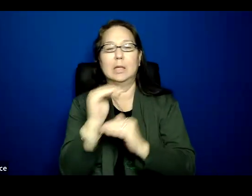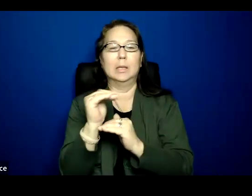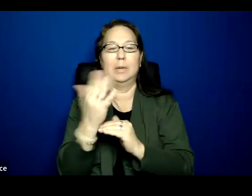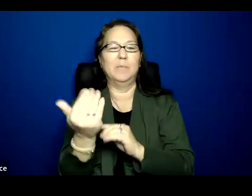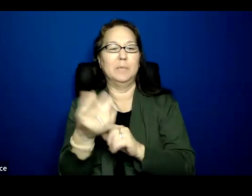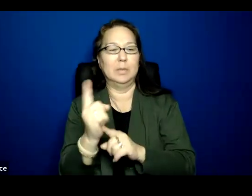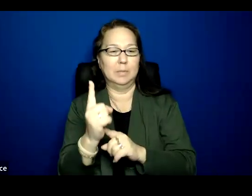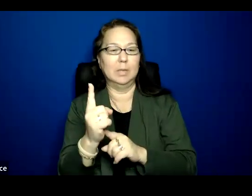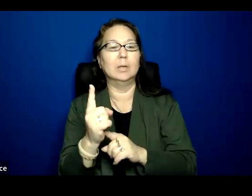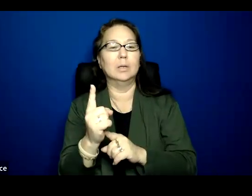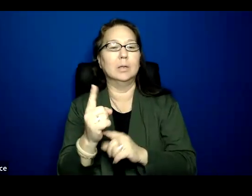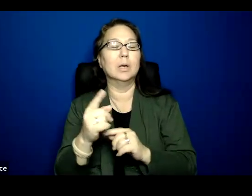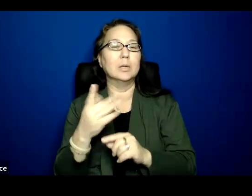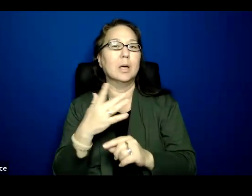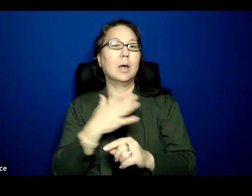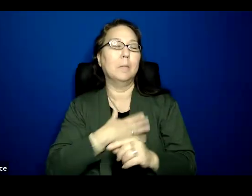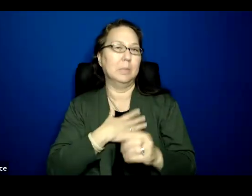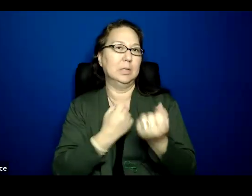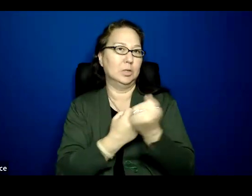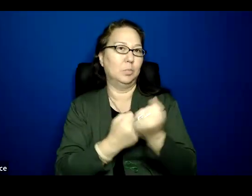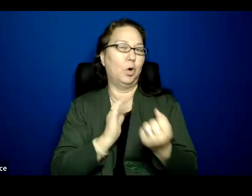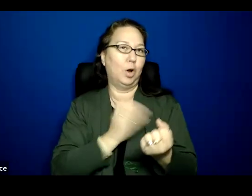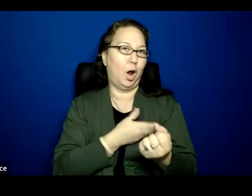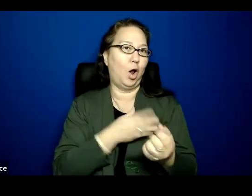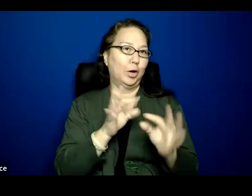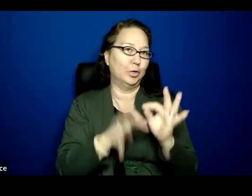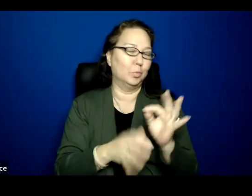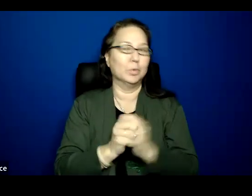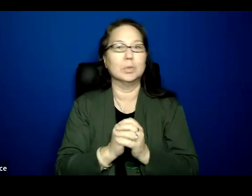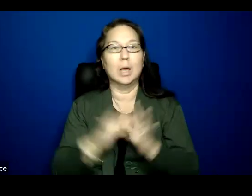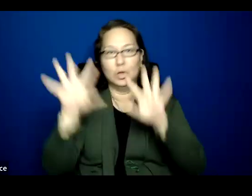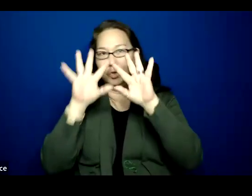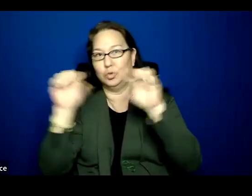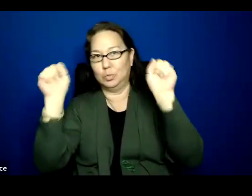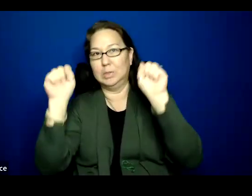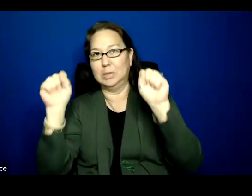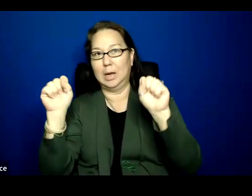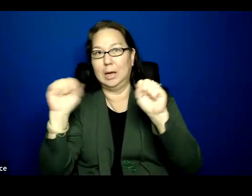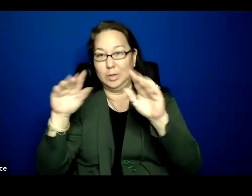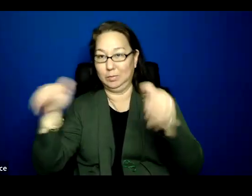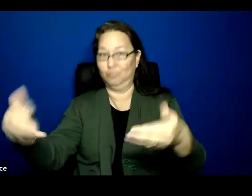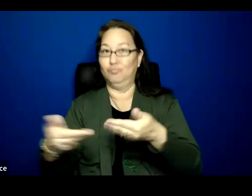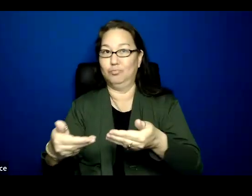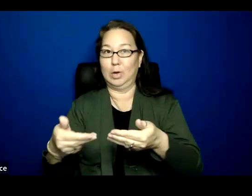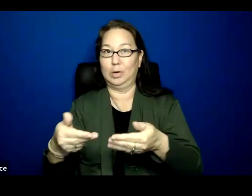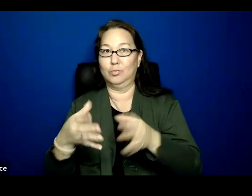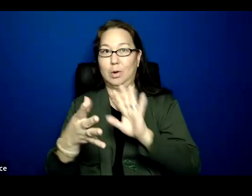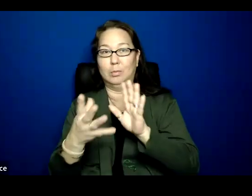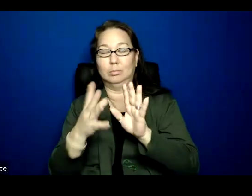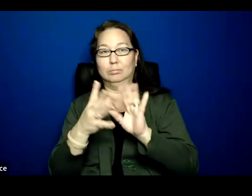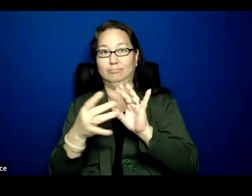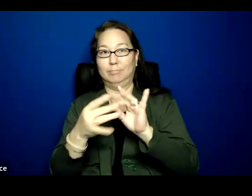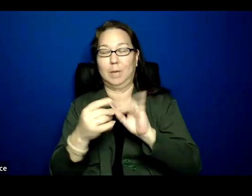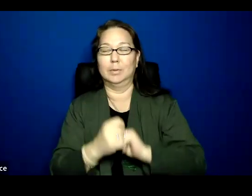slower pace to assist our interpreters. Superintendent, I invite you to give introductory remarks. Thank you, Chair. 3 years ago,